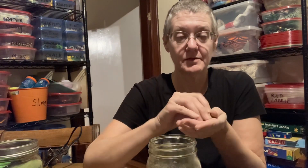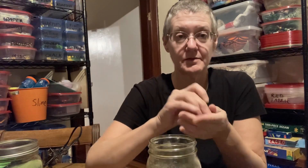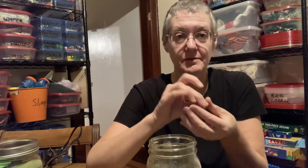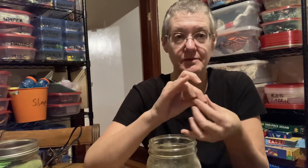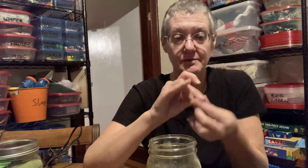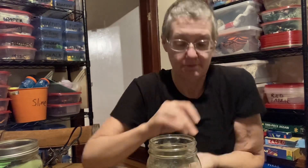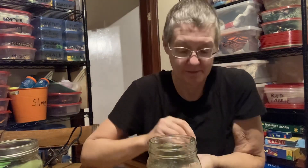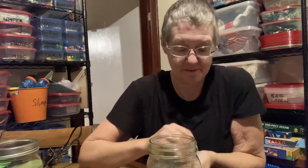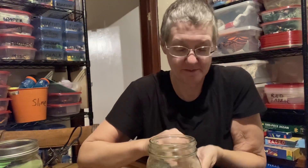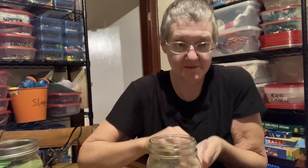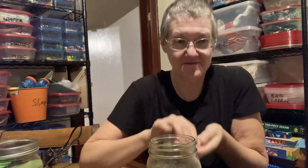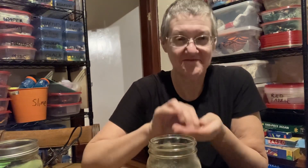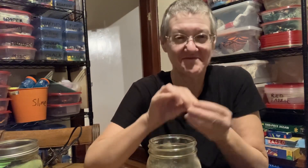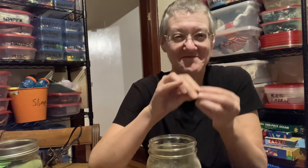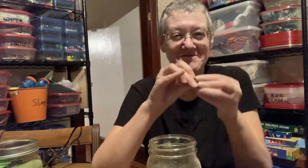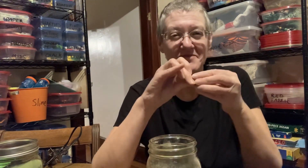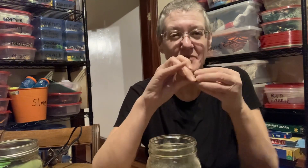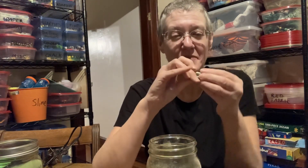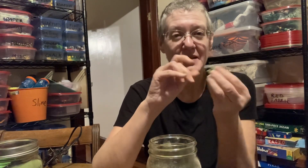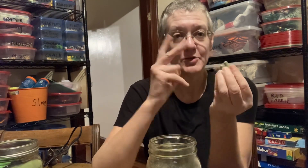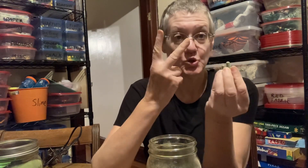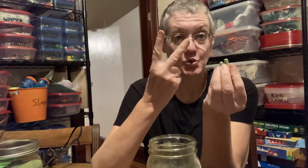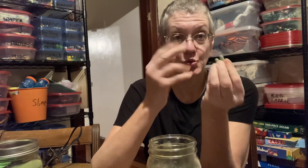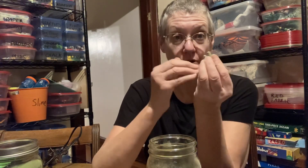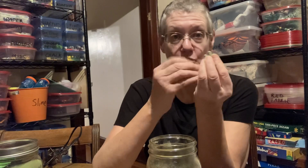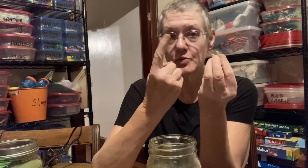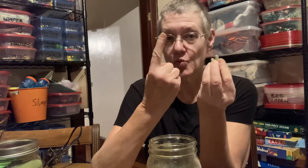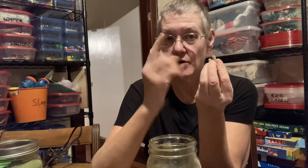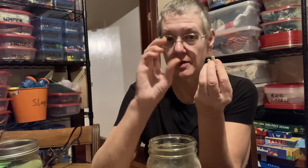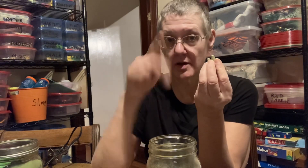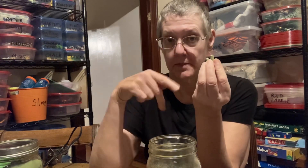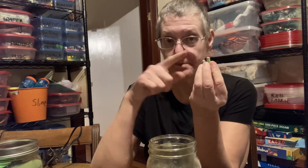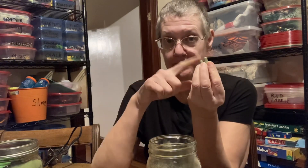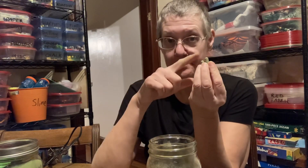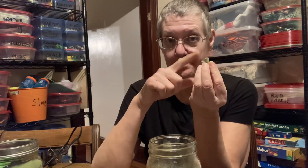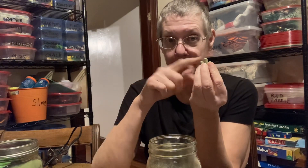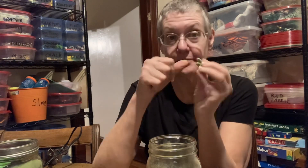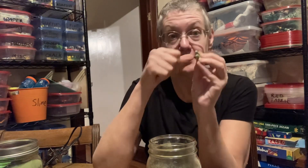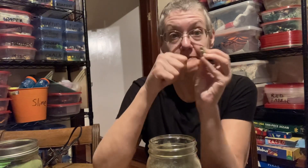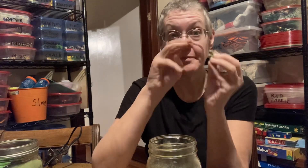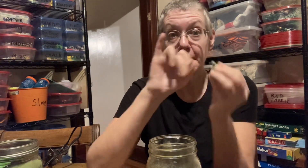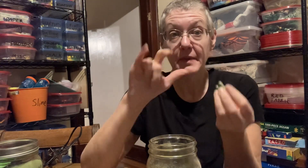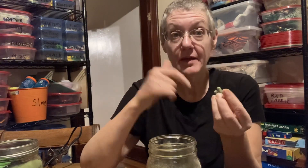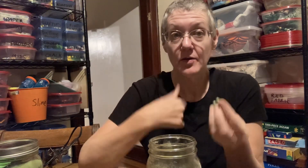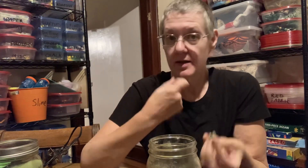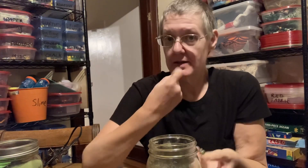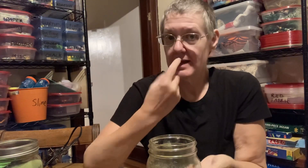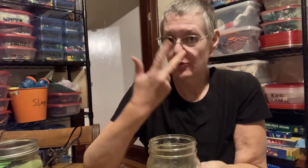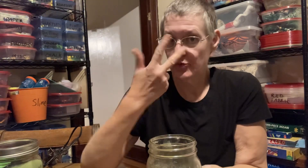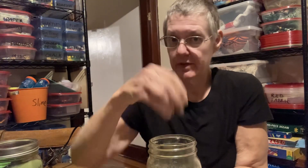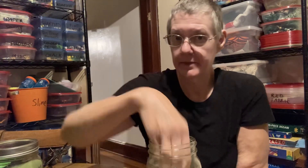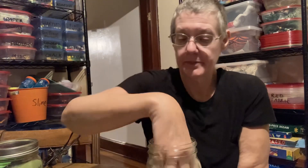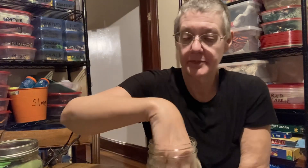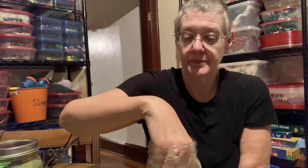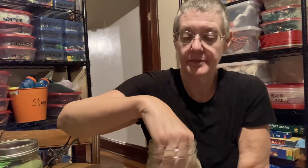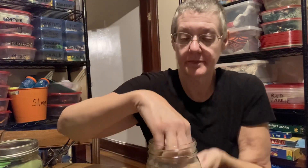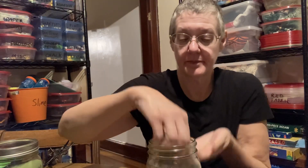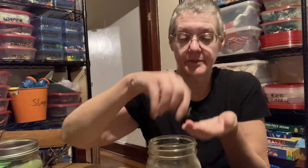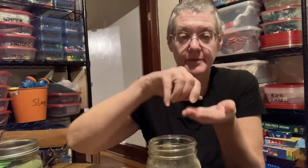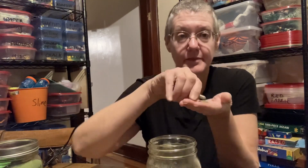So 2 capsules, size 0, is equal to 1 cup of fresh greens. And at each meal, I